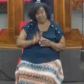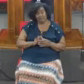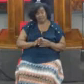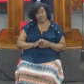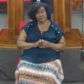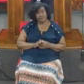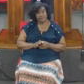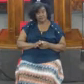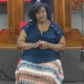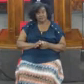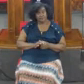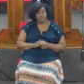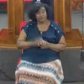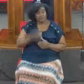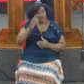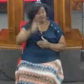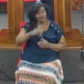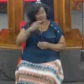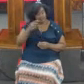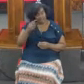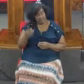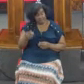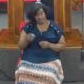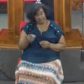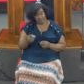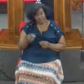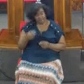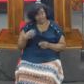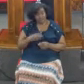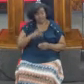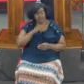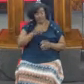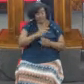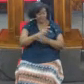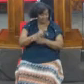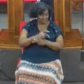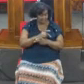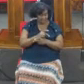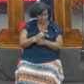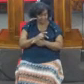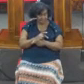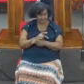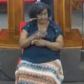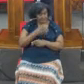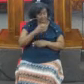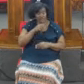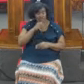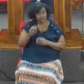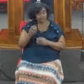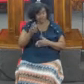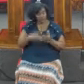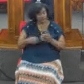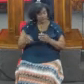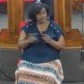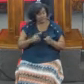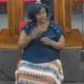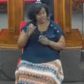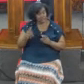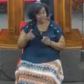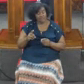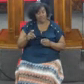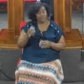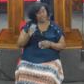that? God says, if we're not careful and we don't do what we ought to do, the Church of Jesus Christ